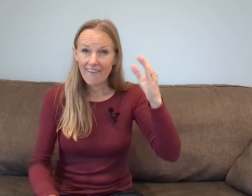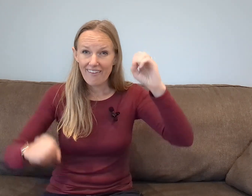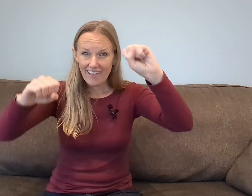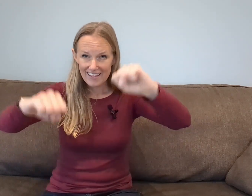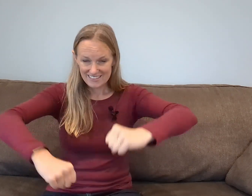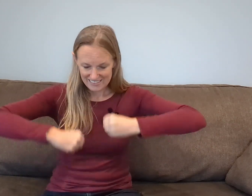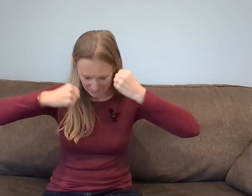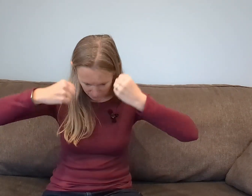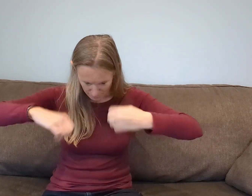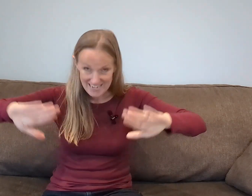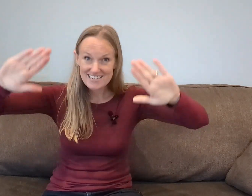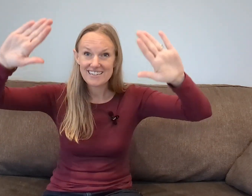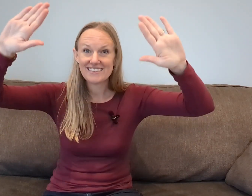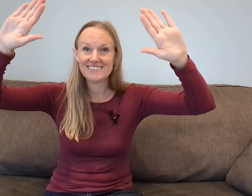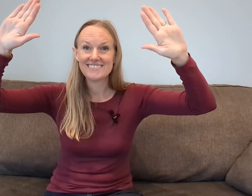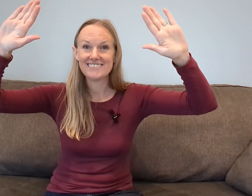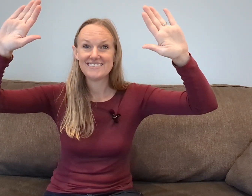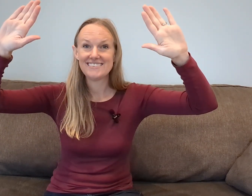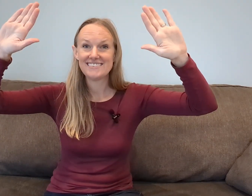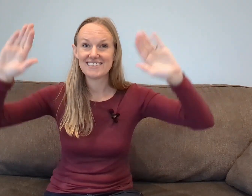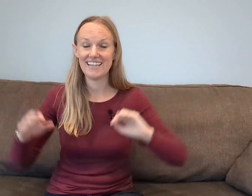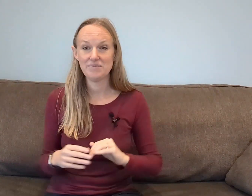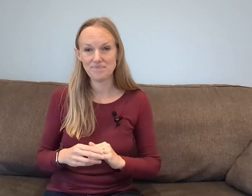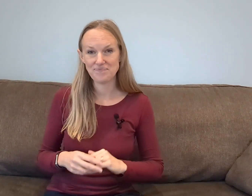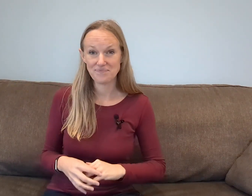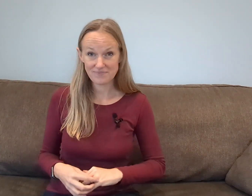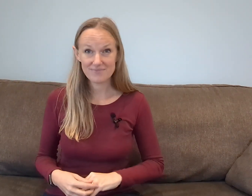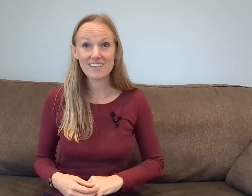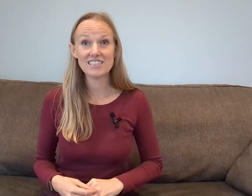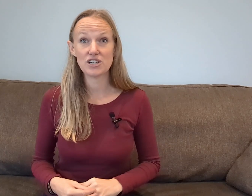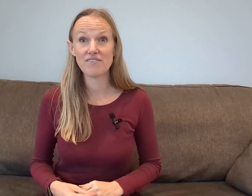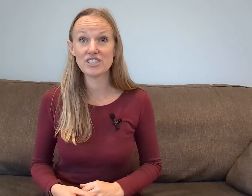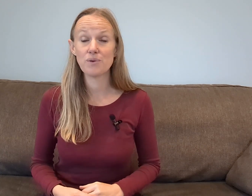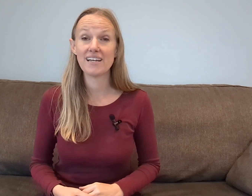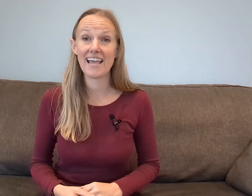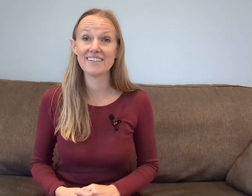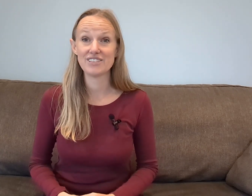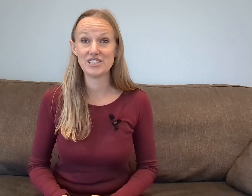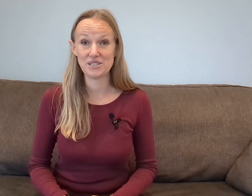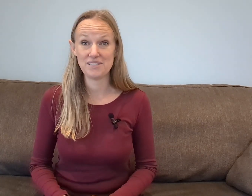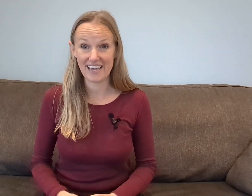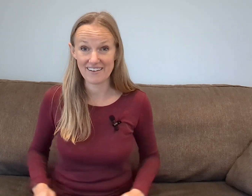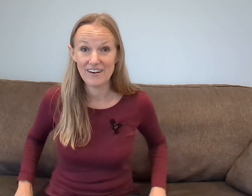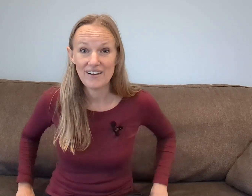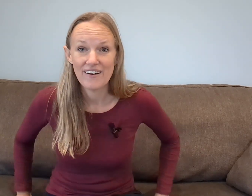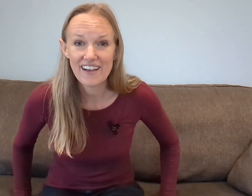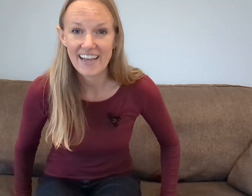will surrender. Okay? Let's try verse 1 and verse 2 together. Okay,